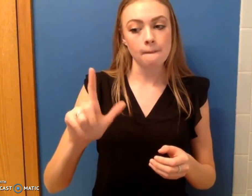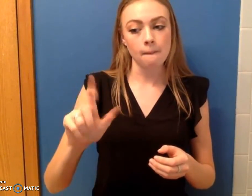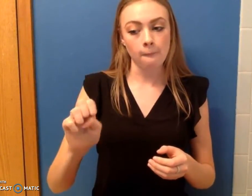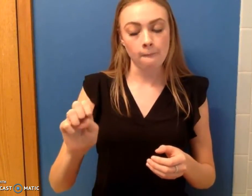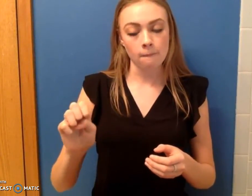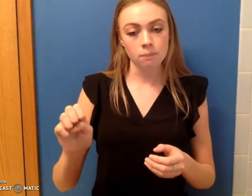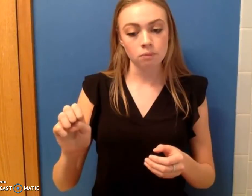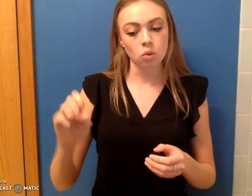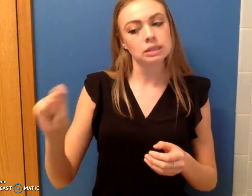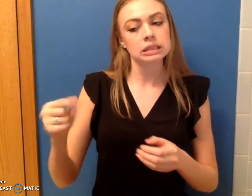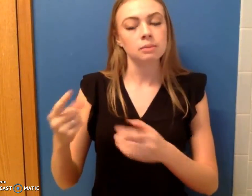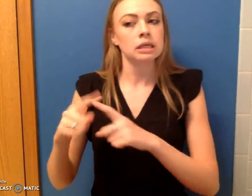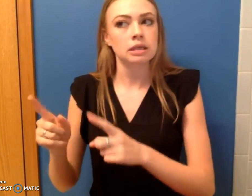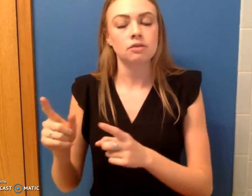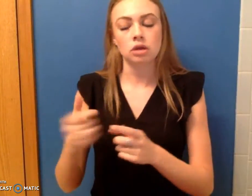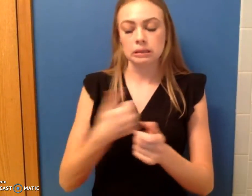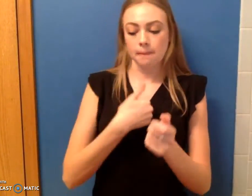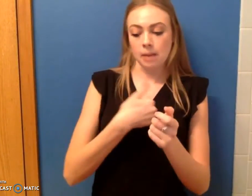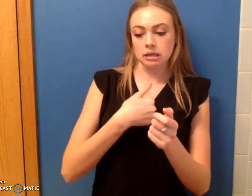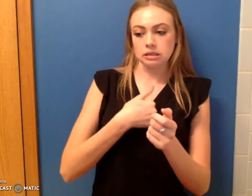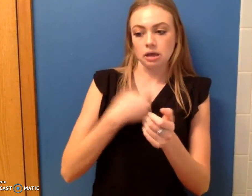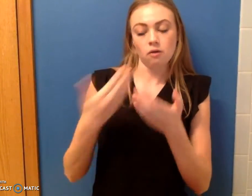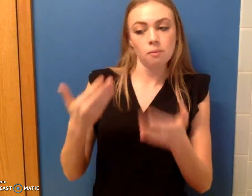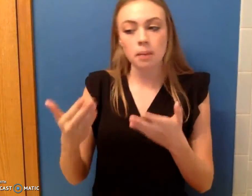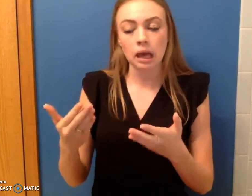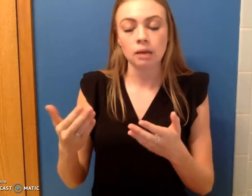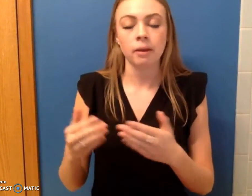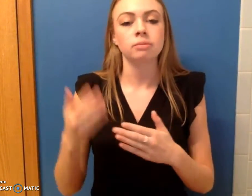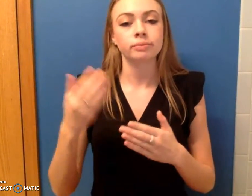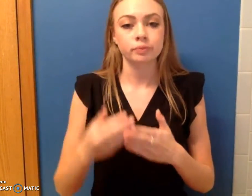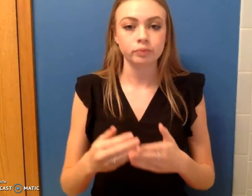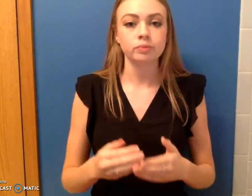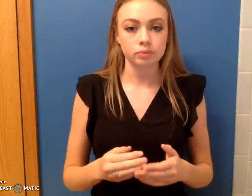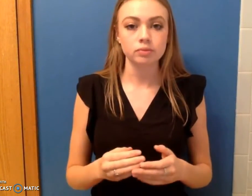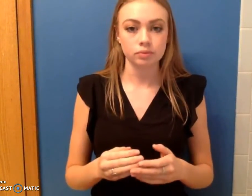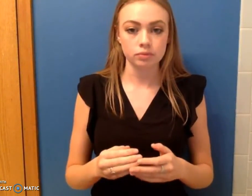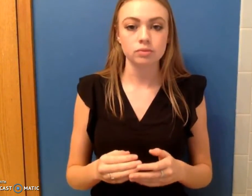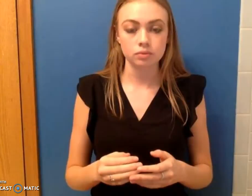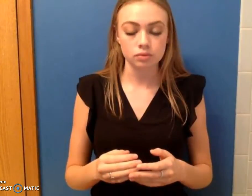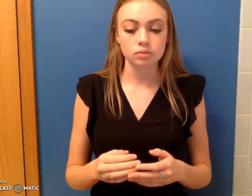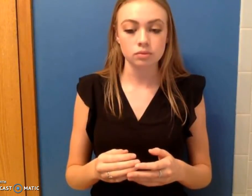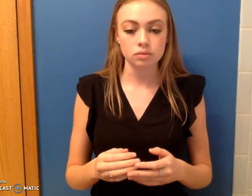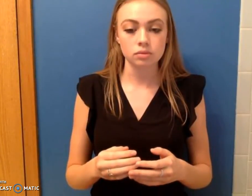something different, something about myself or something. And then she has to write a paragraph